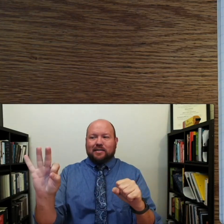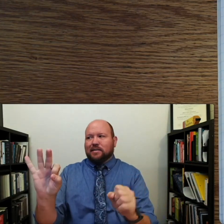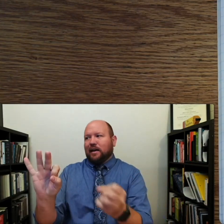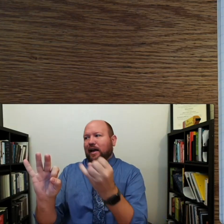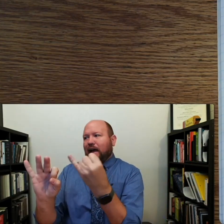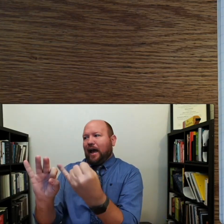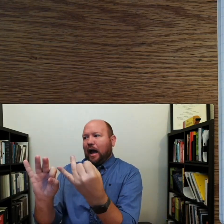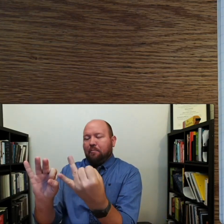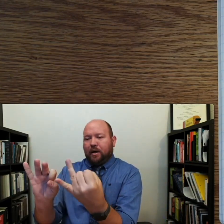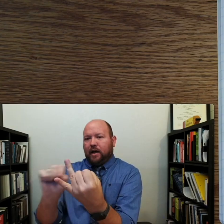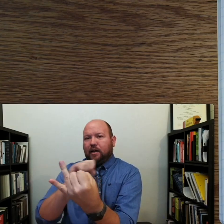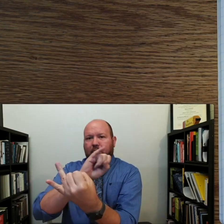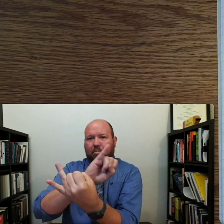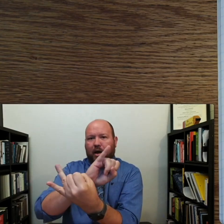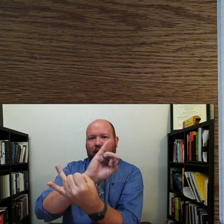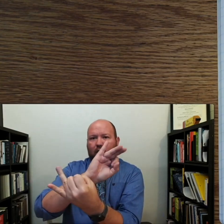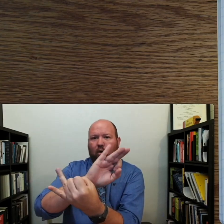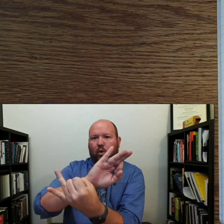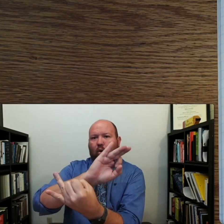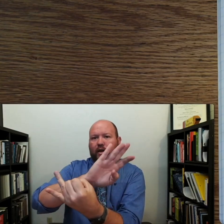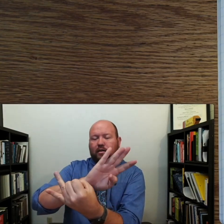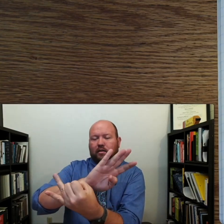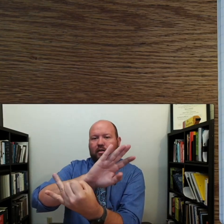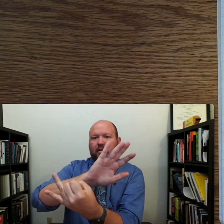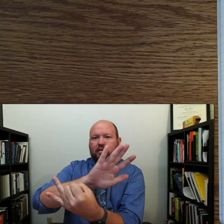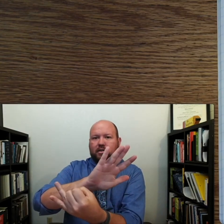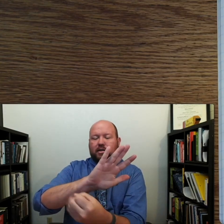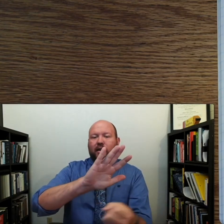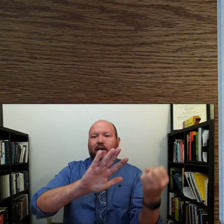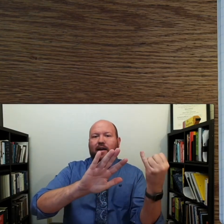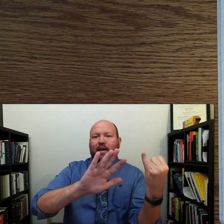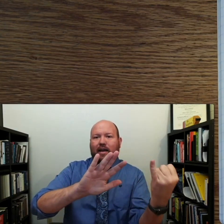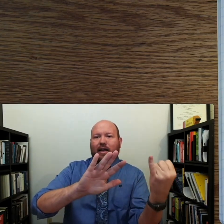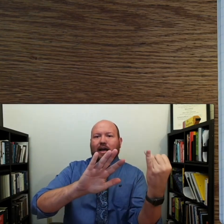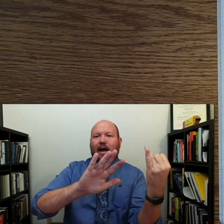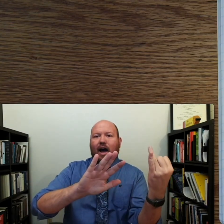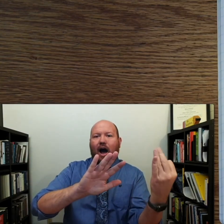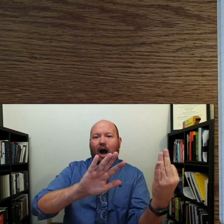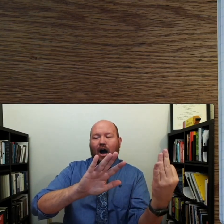is app oi nt.